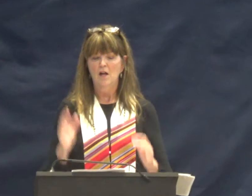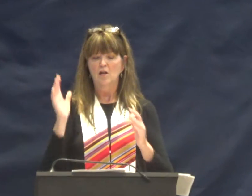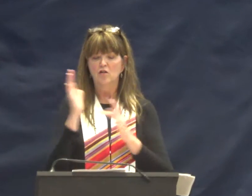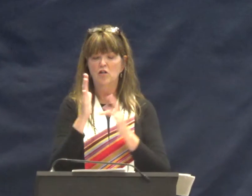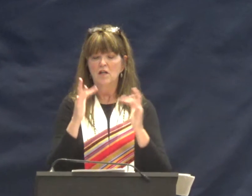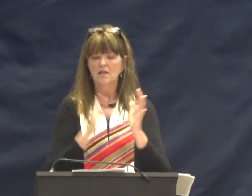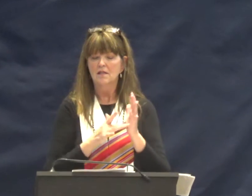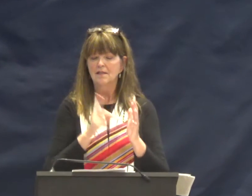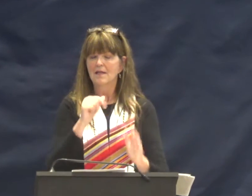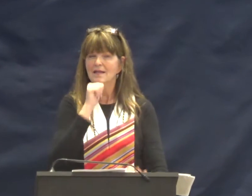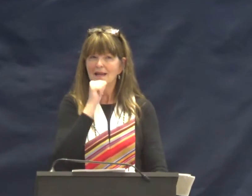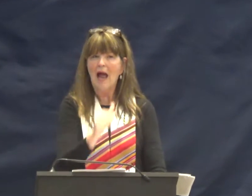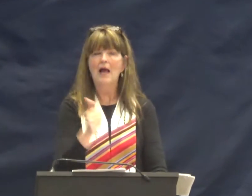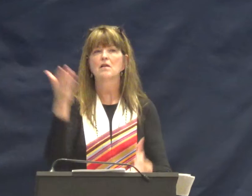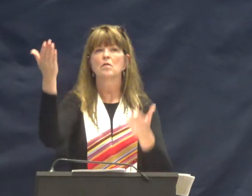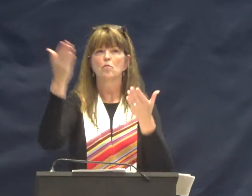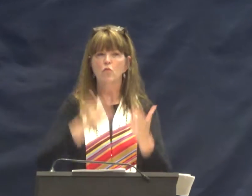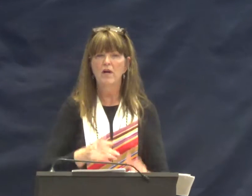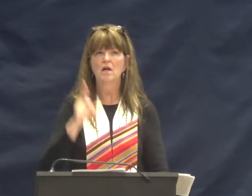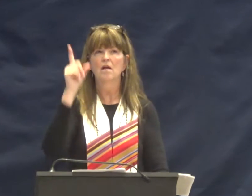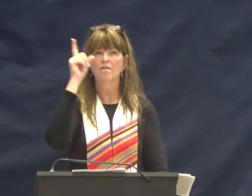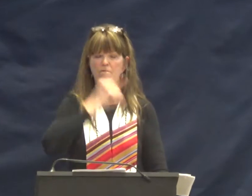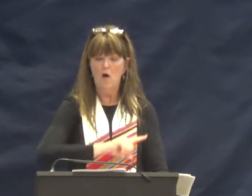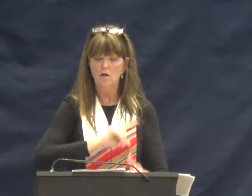Rome did. Jesus did not bring